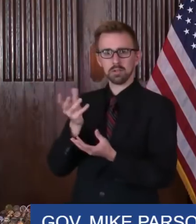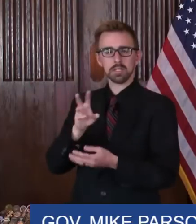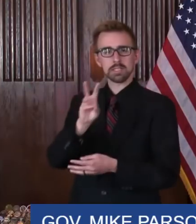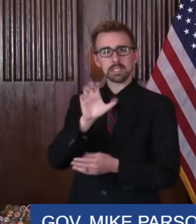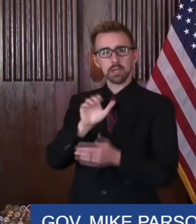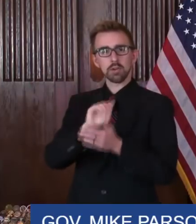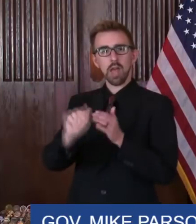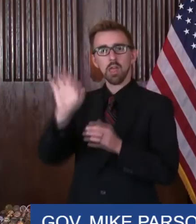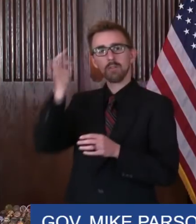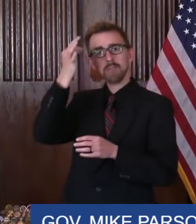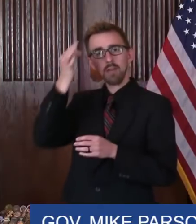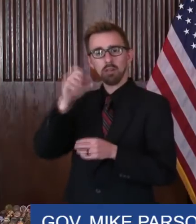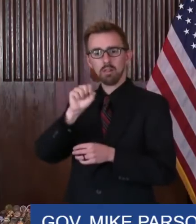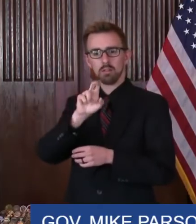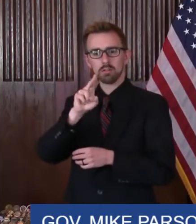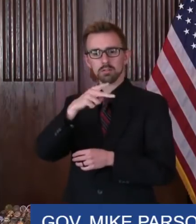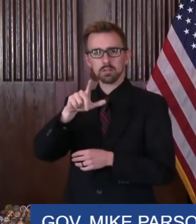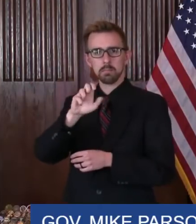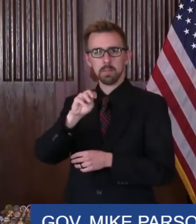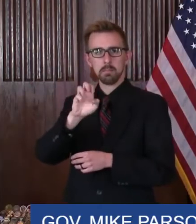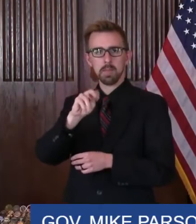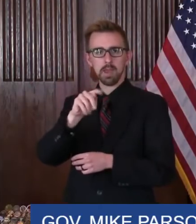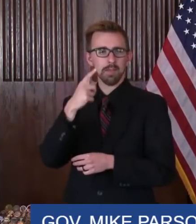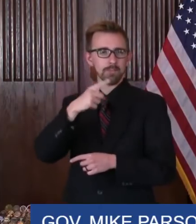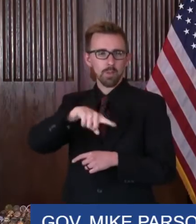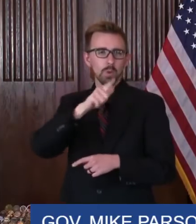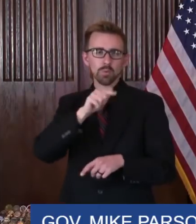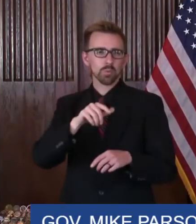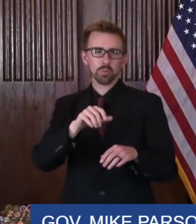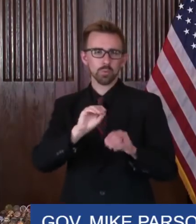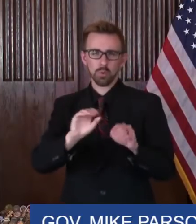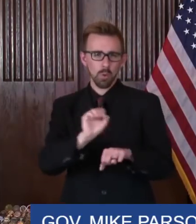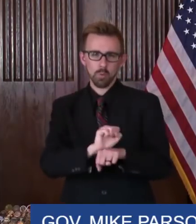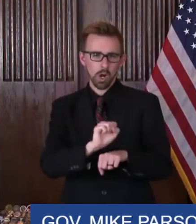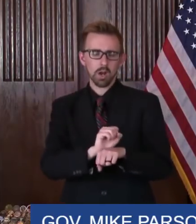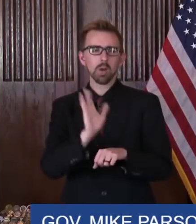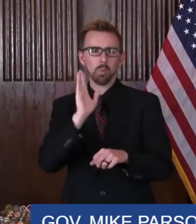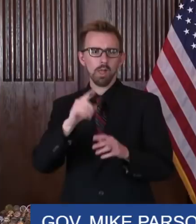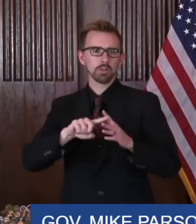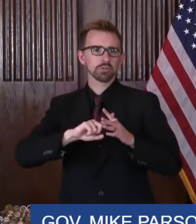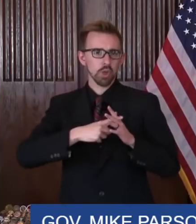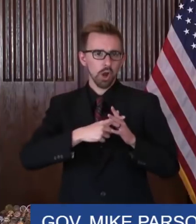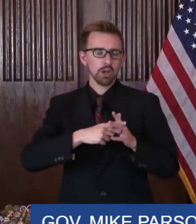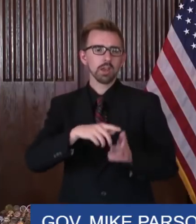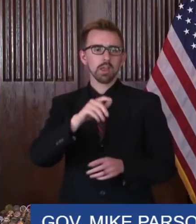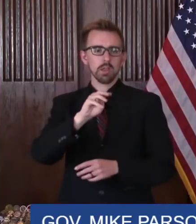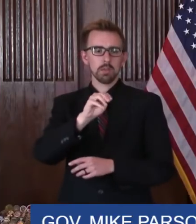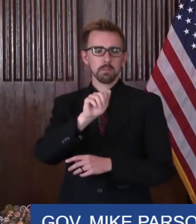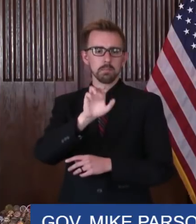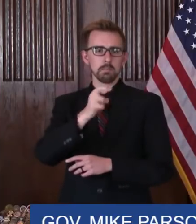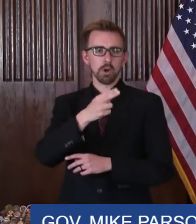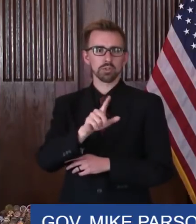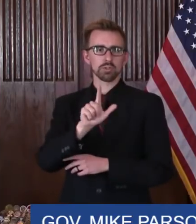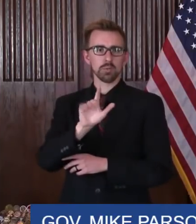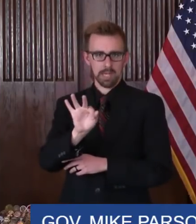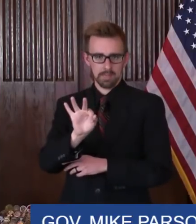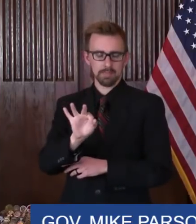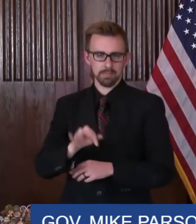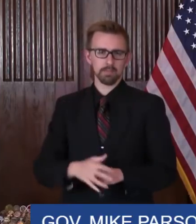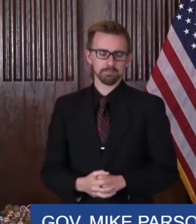$600 federal supplement for those that are unemployed will be effective the week starting March the